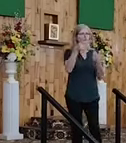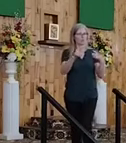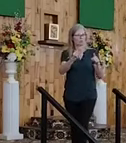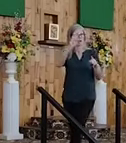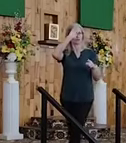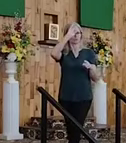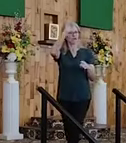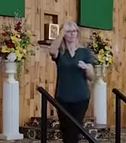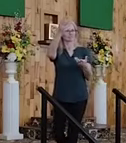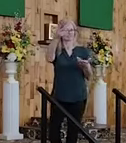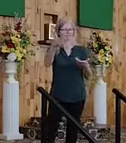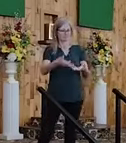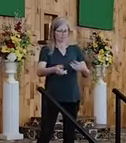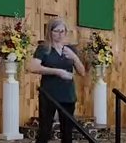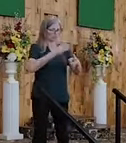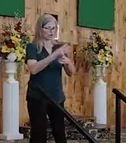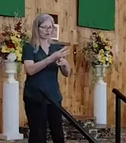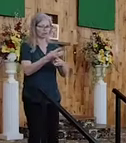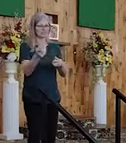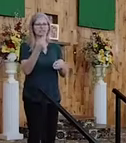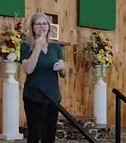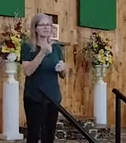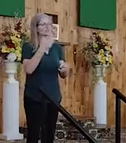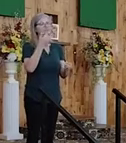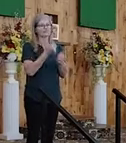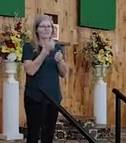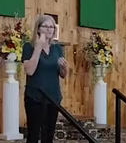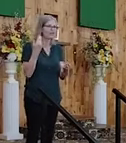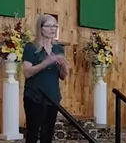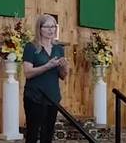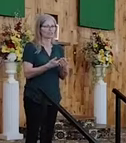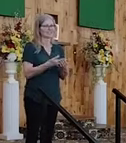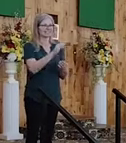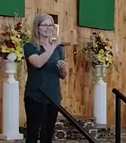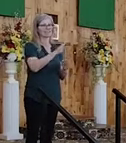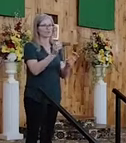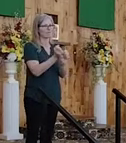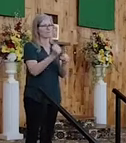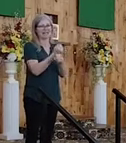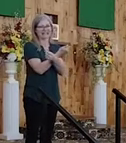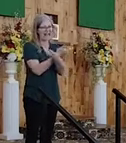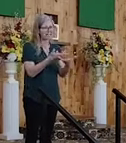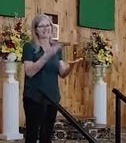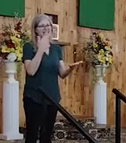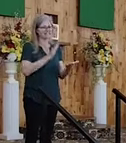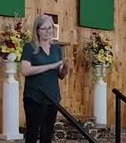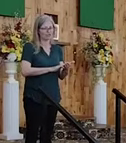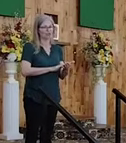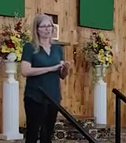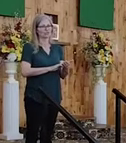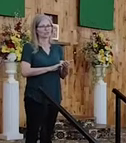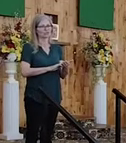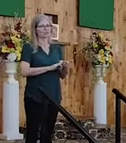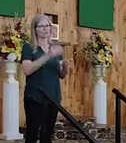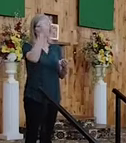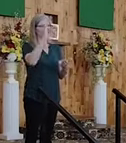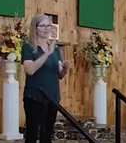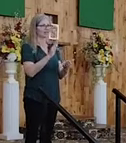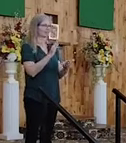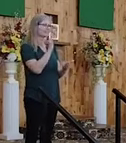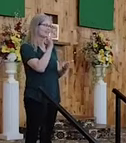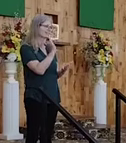made, he says it was very good. God never makes anything that is evil. Hello? So God doesn't make crap.